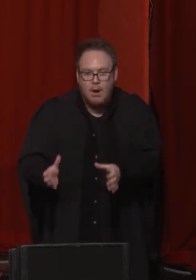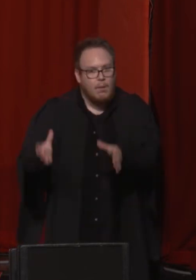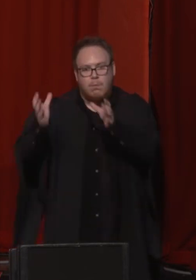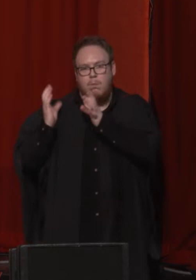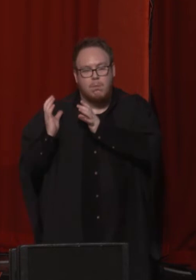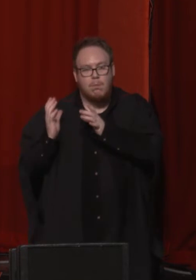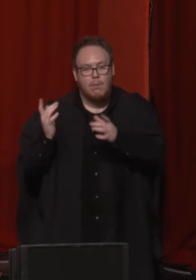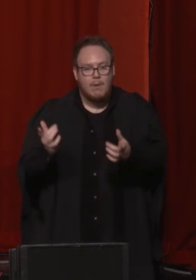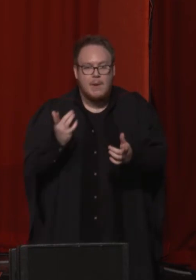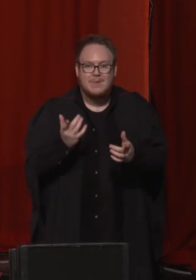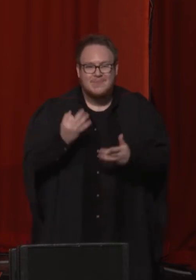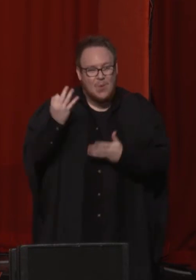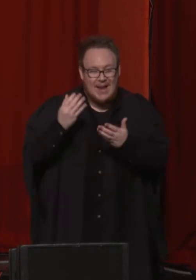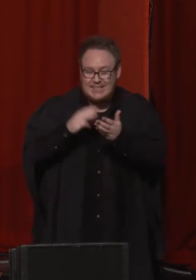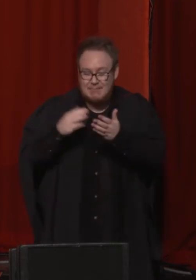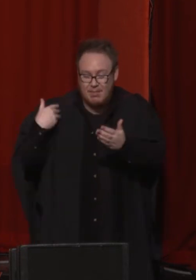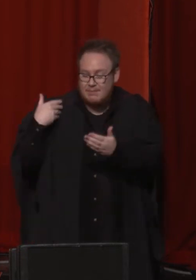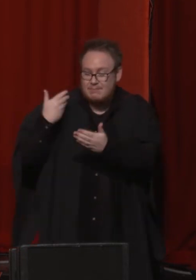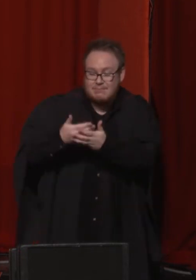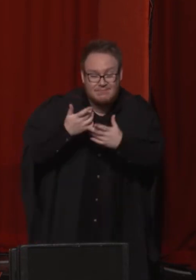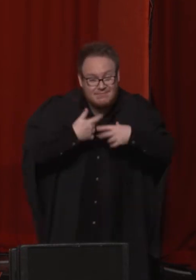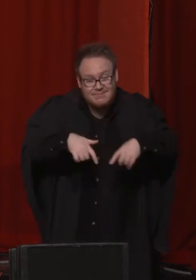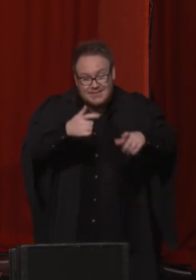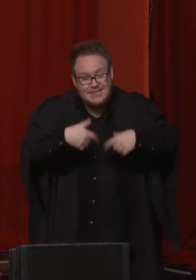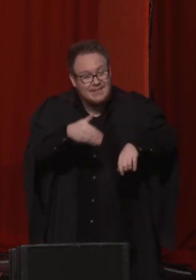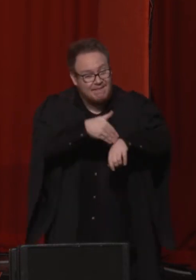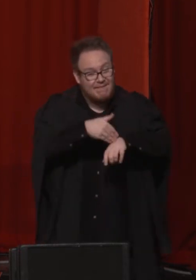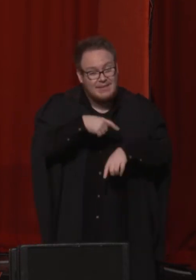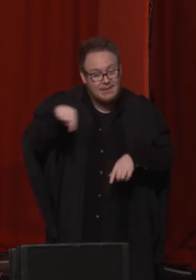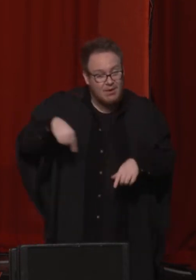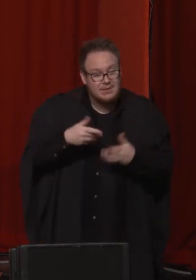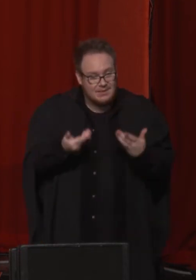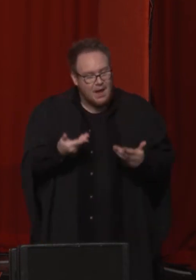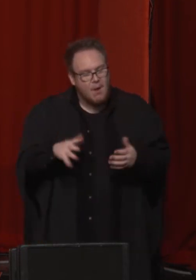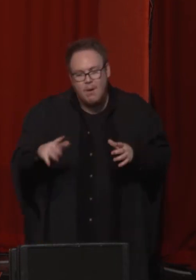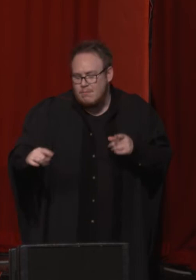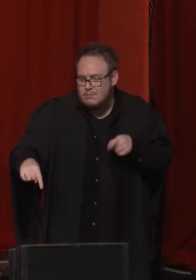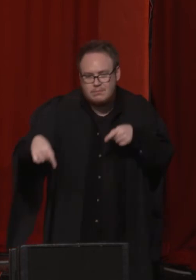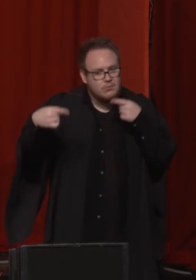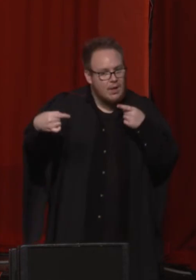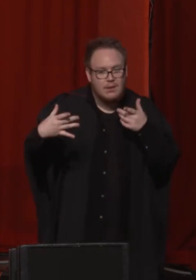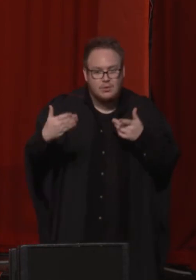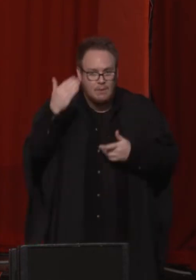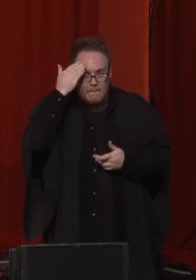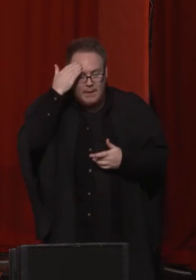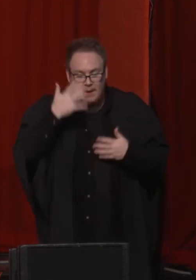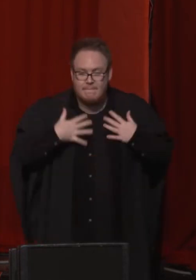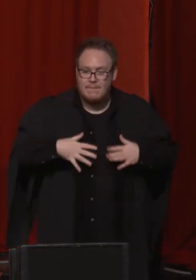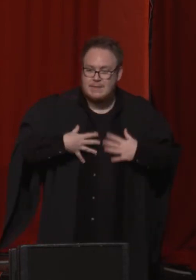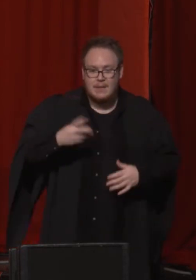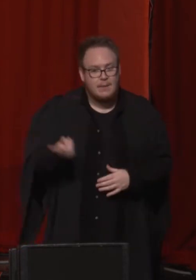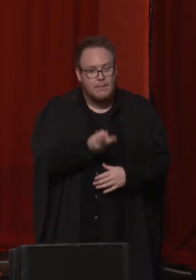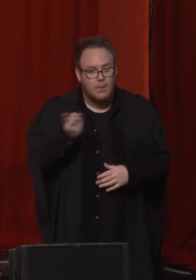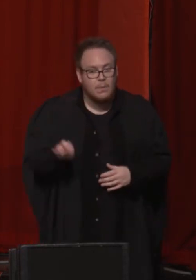over the past 18 months that continues to have an impact on us now has been challenging both mentally and physically.